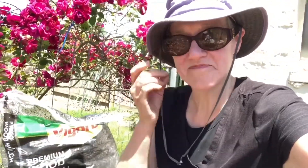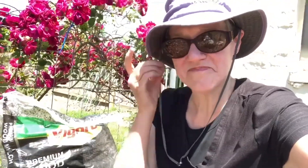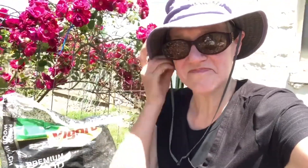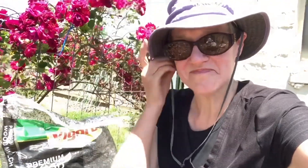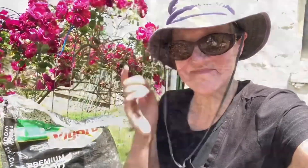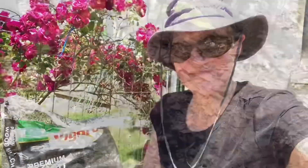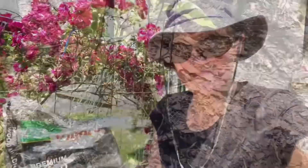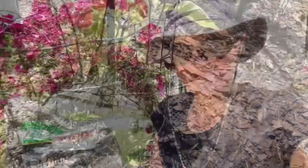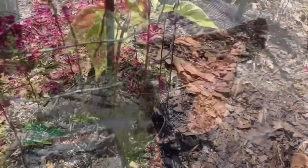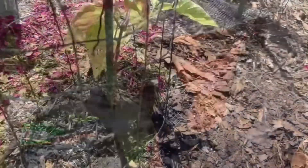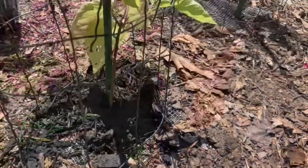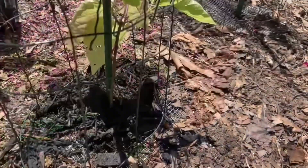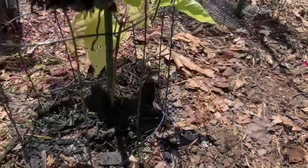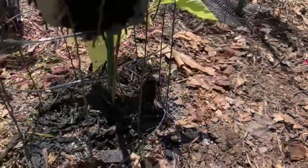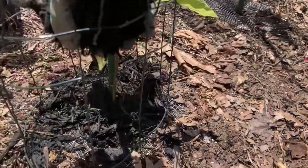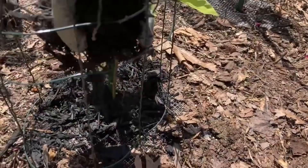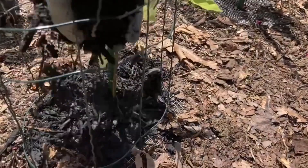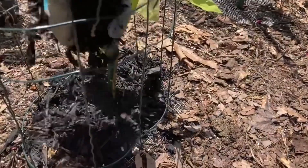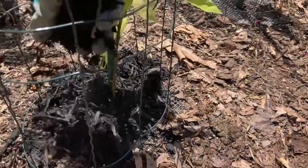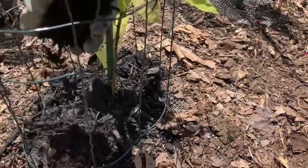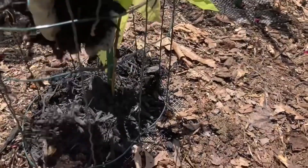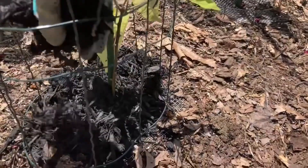basic mulch from Home Depot.